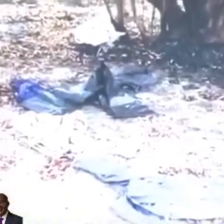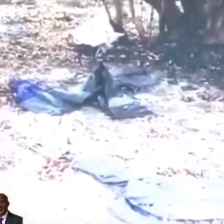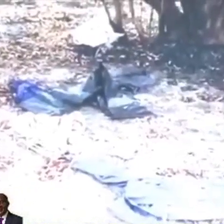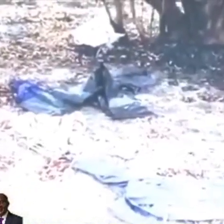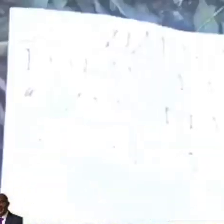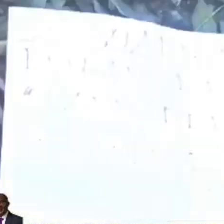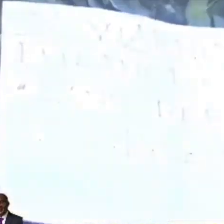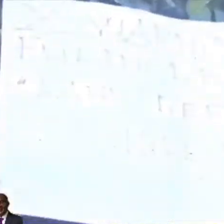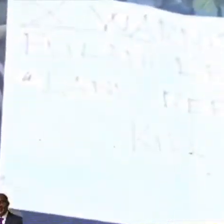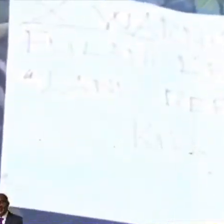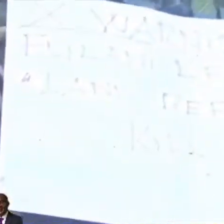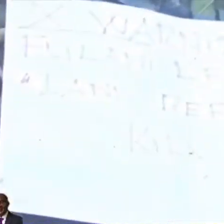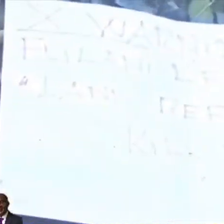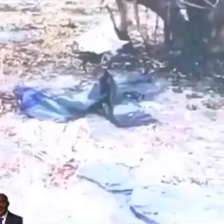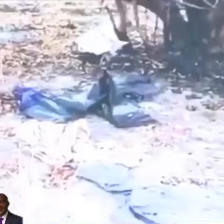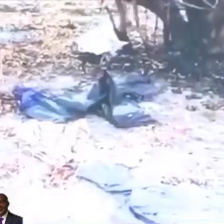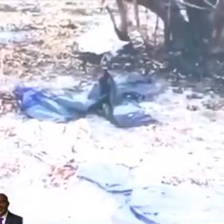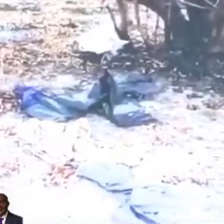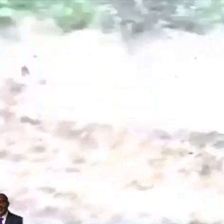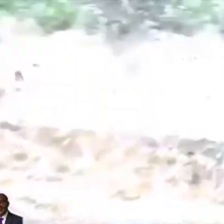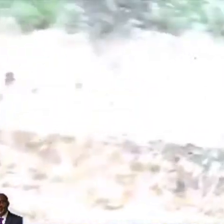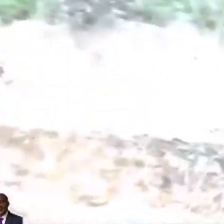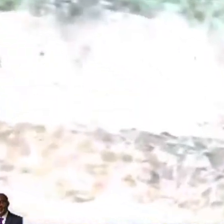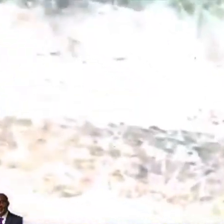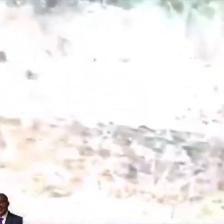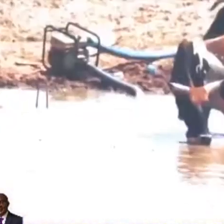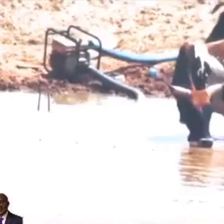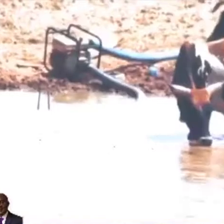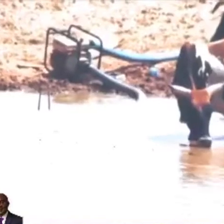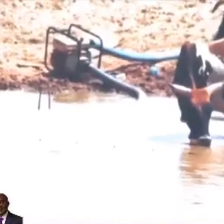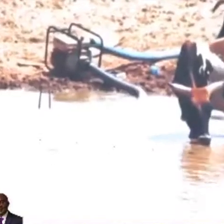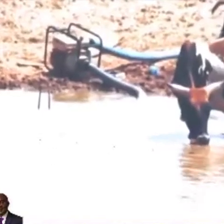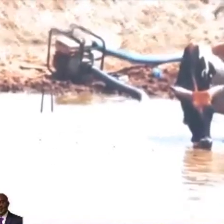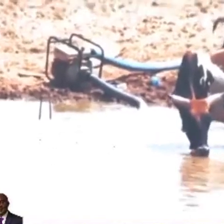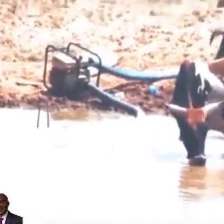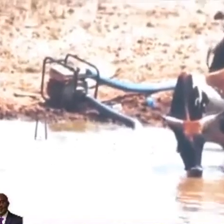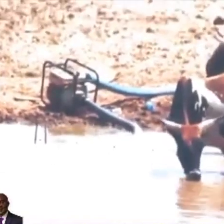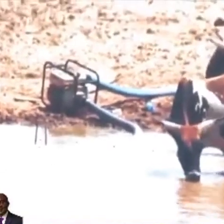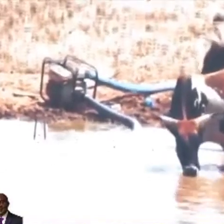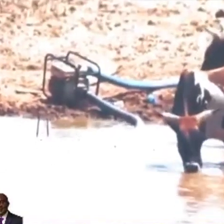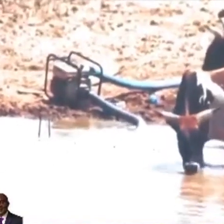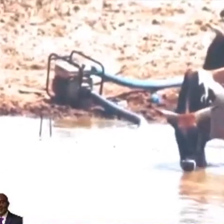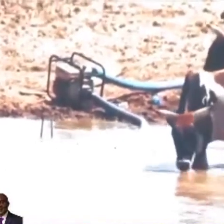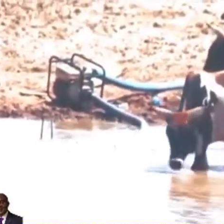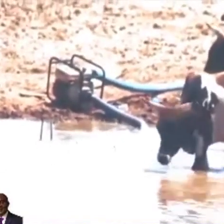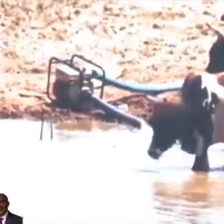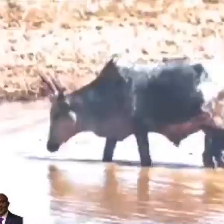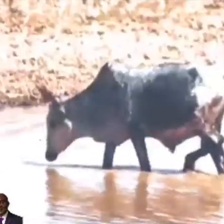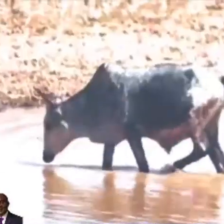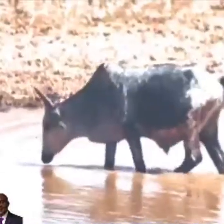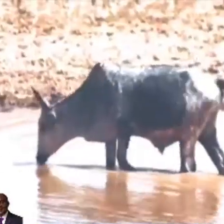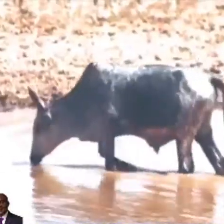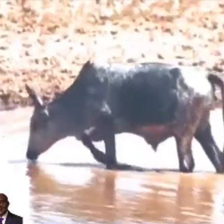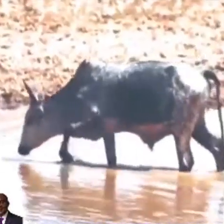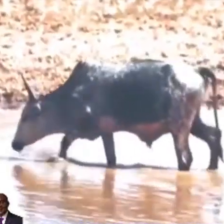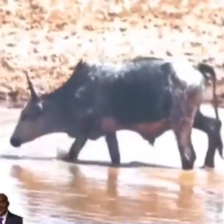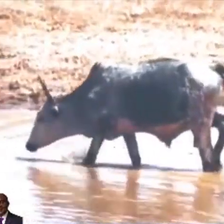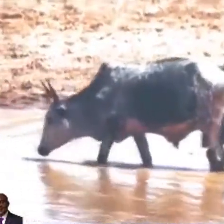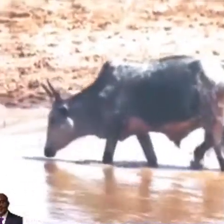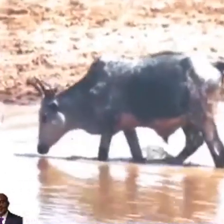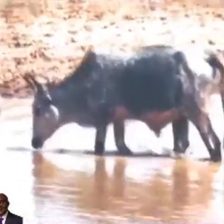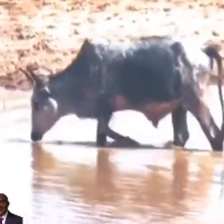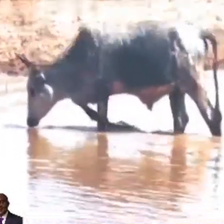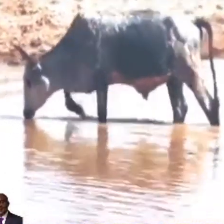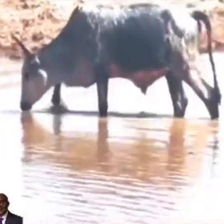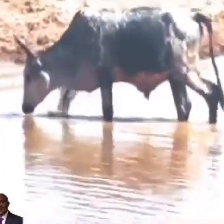arose as a result of not just competition for pasture, but also for water. All that now belongs